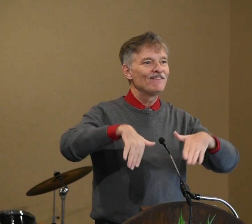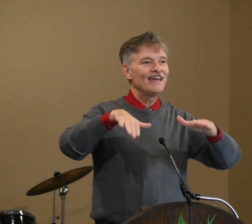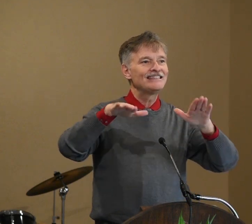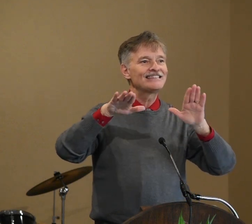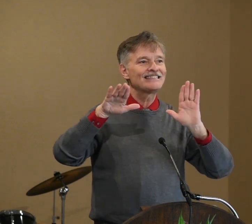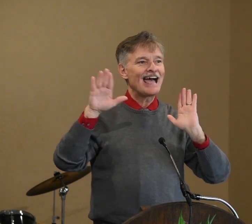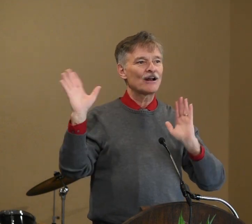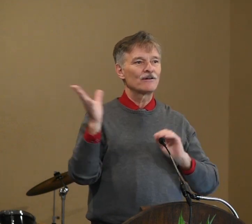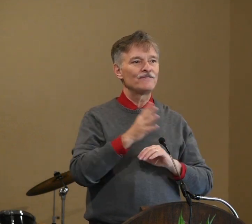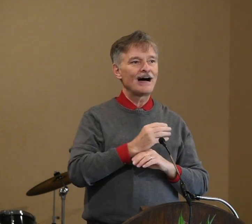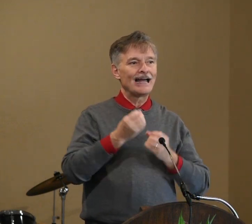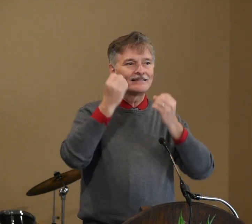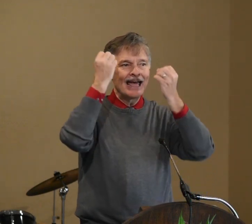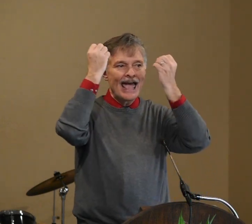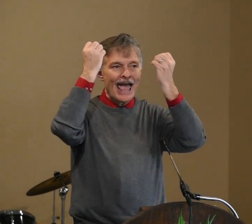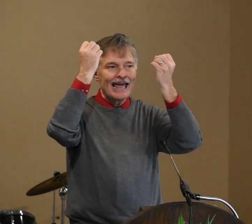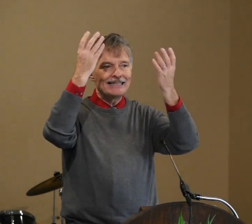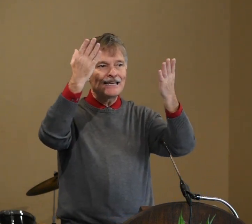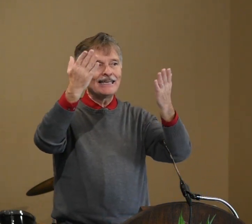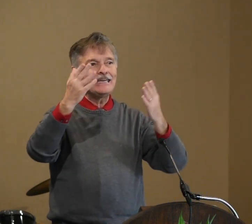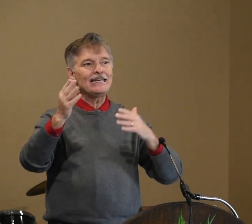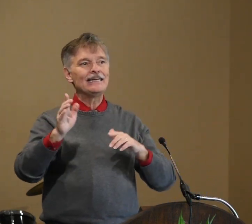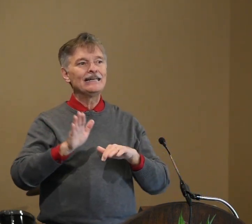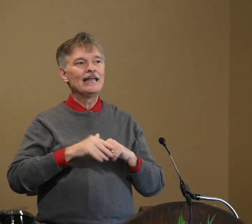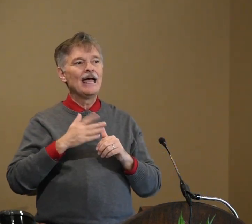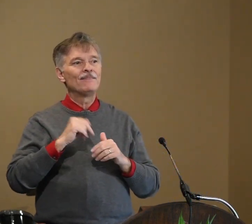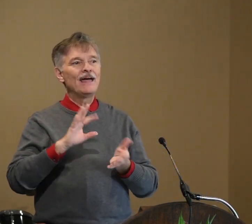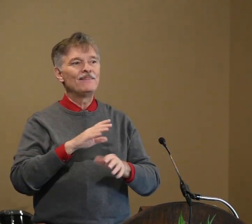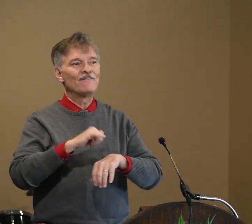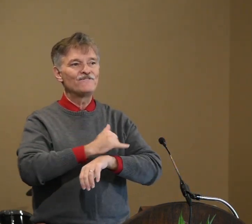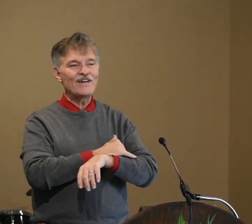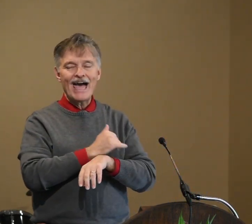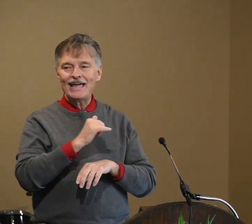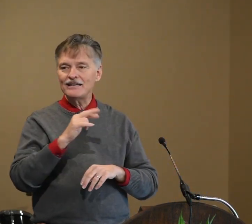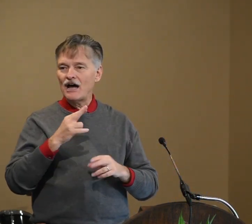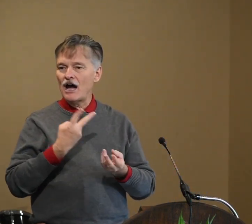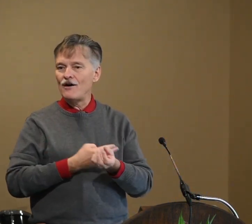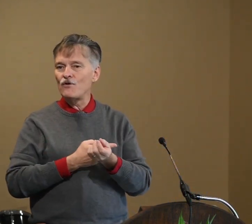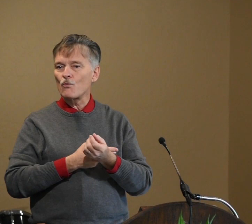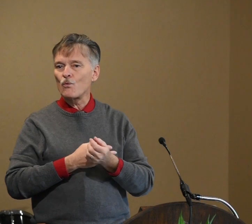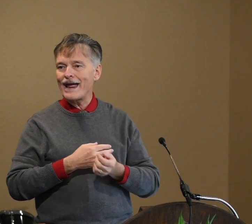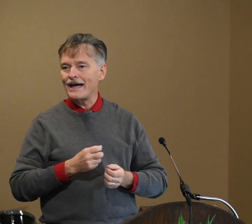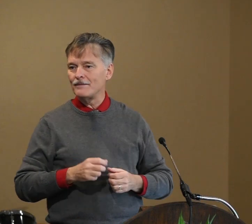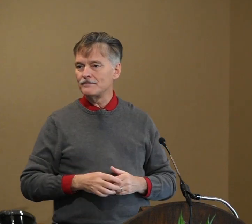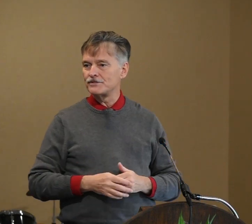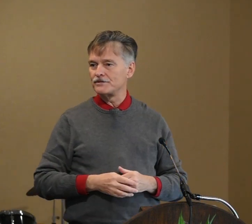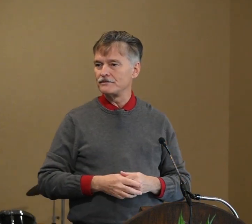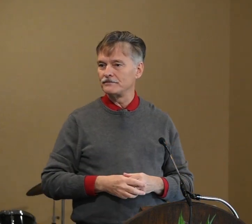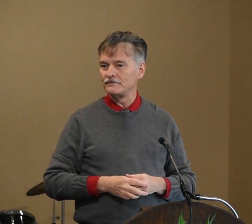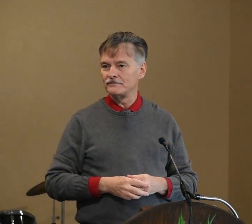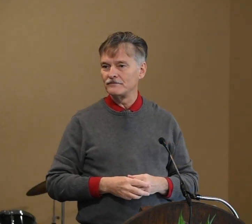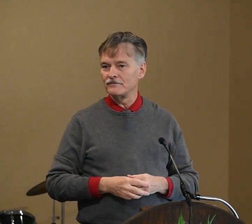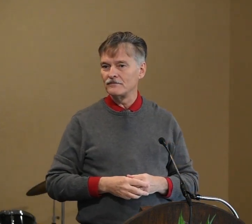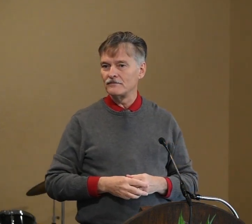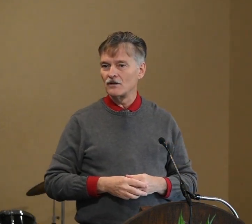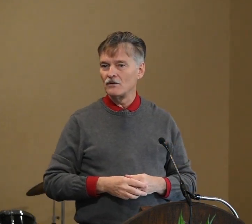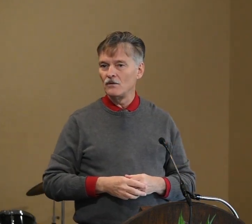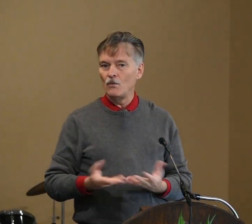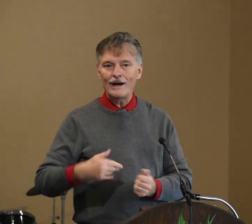than sacrifice, and to heed than the fat of rams." What